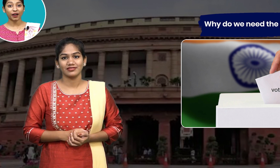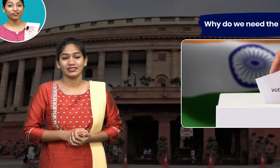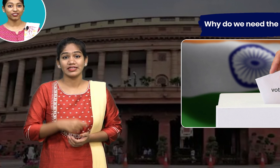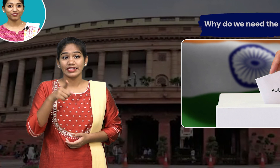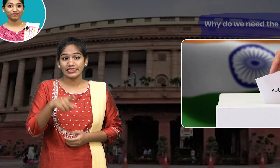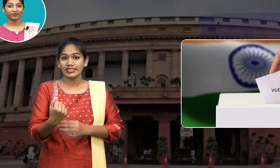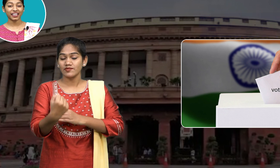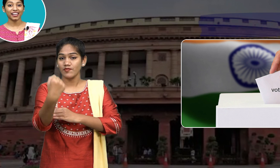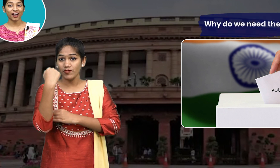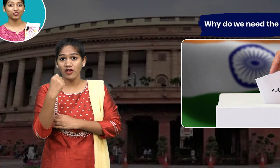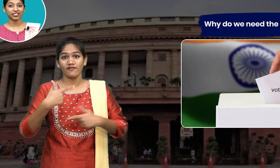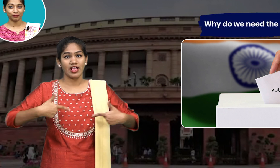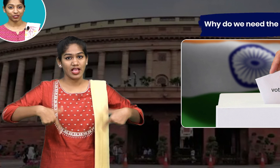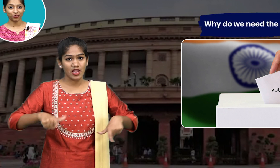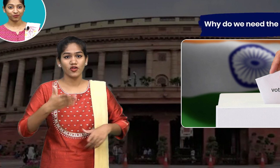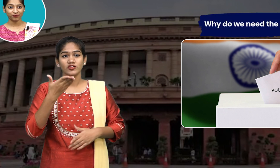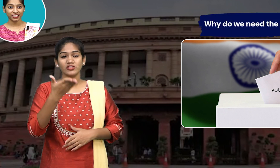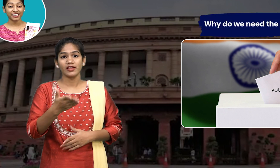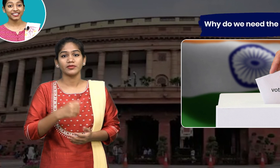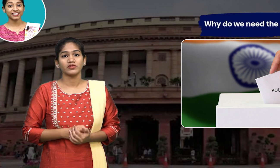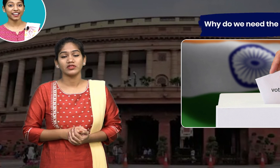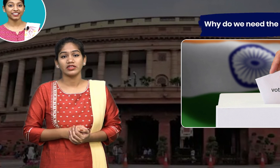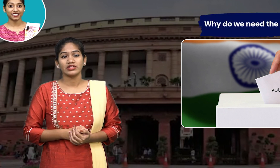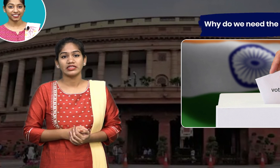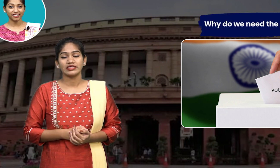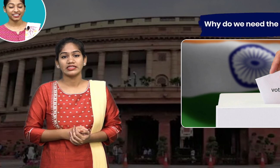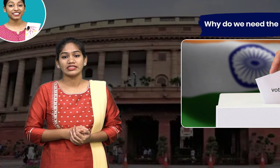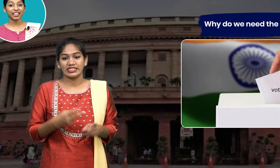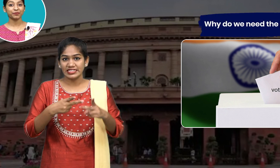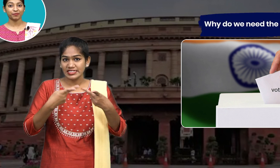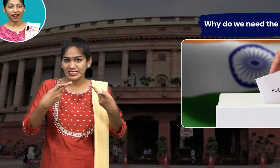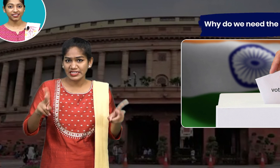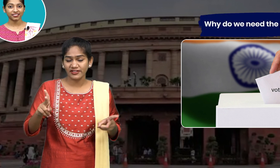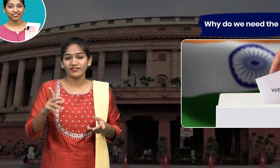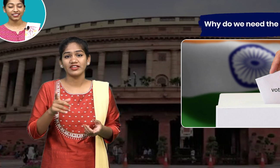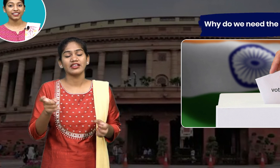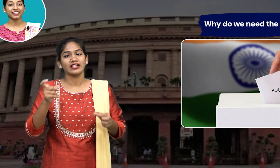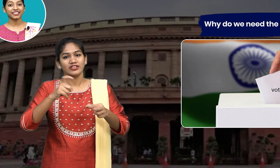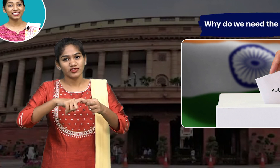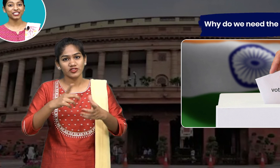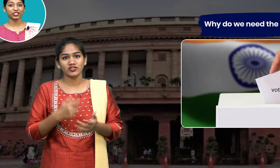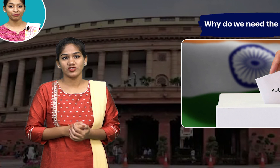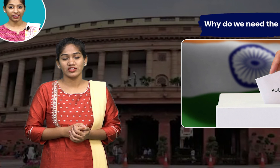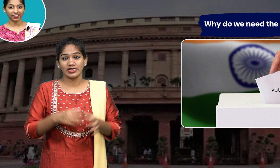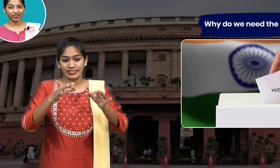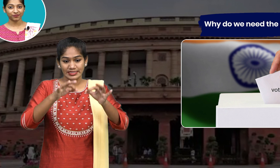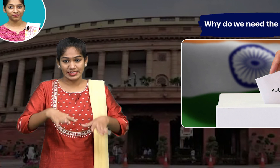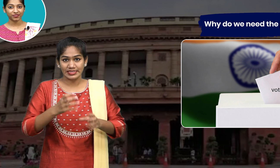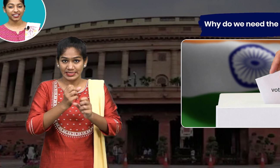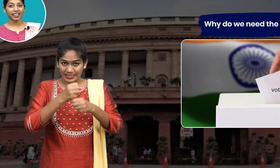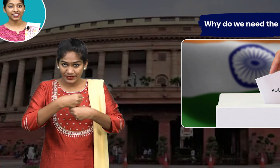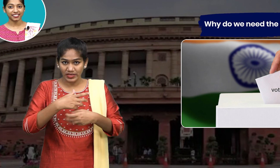This power allows them to indirectly take part in decision